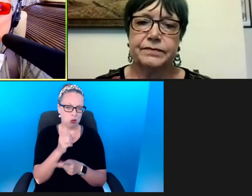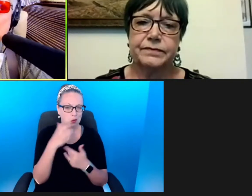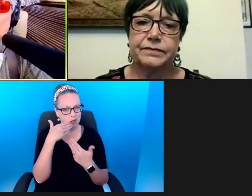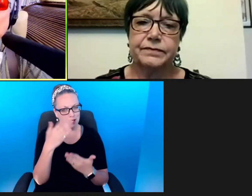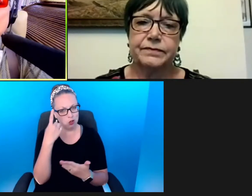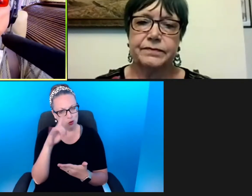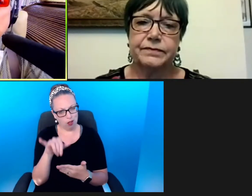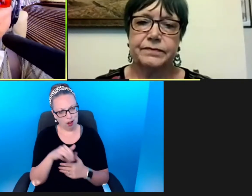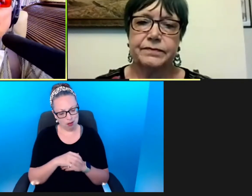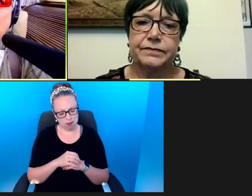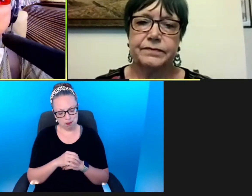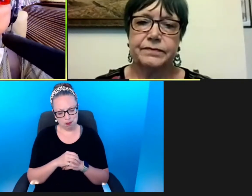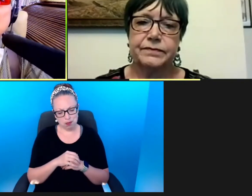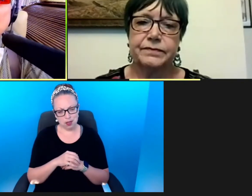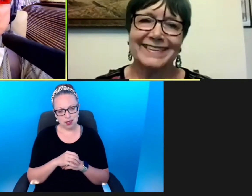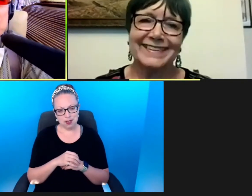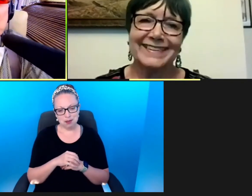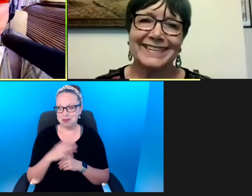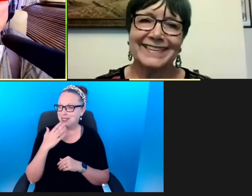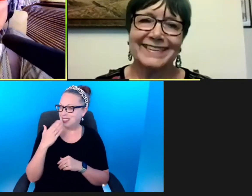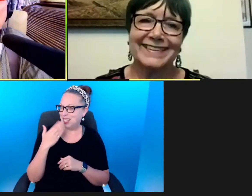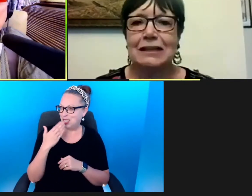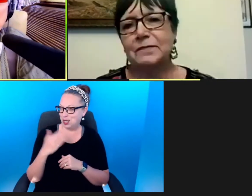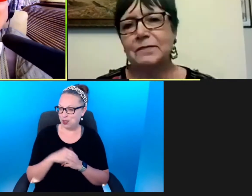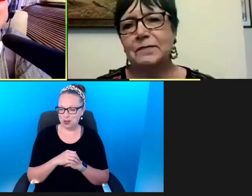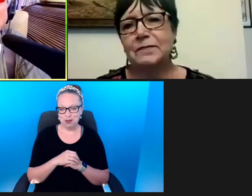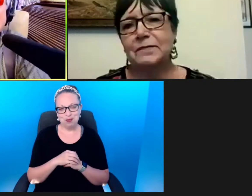What did you learn? Thank you.